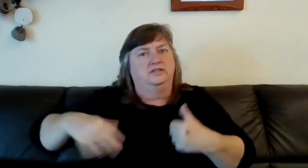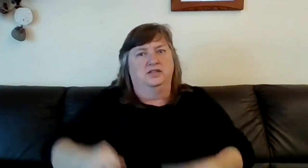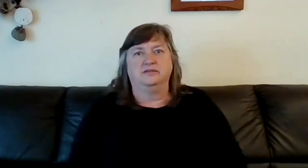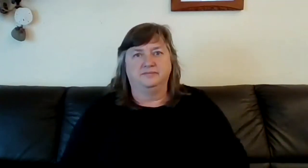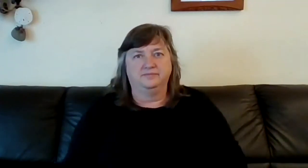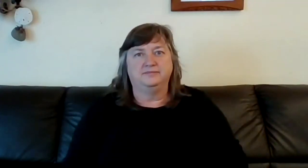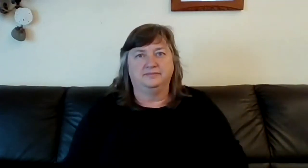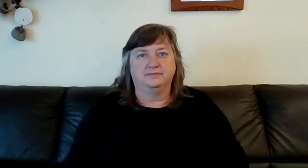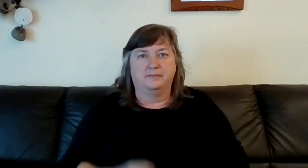Challenging.